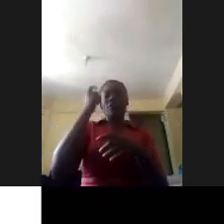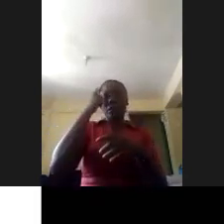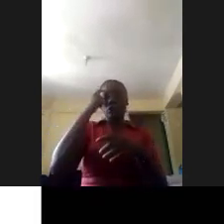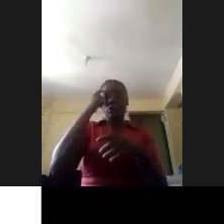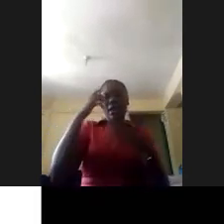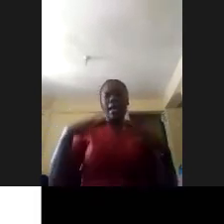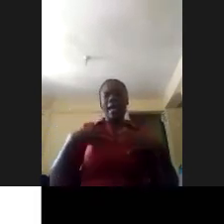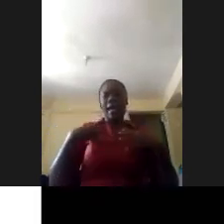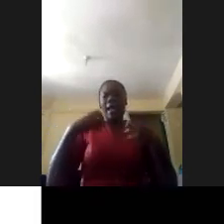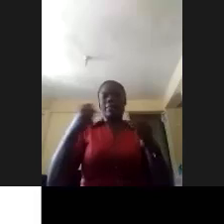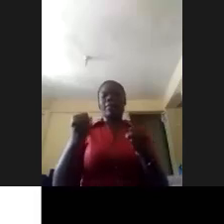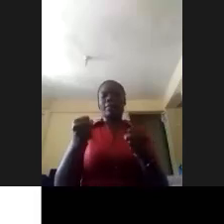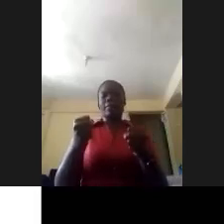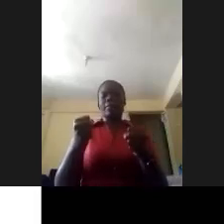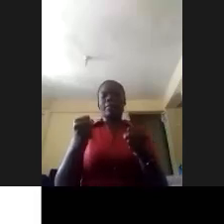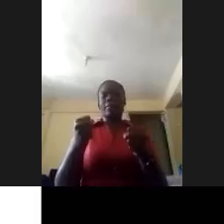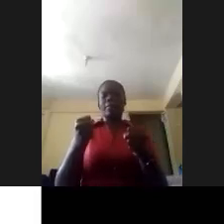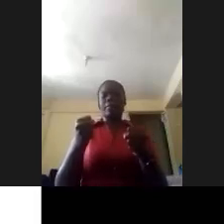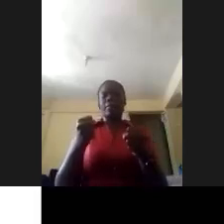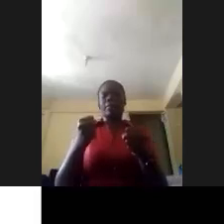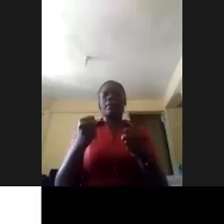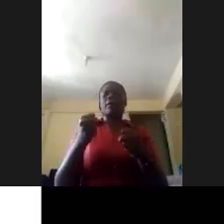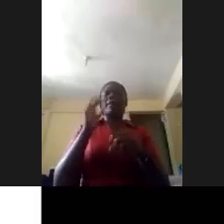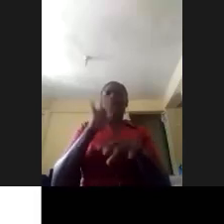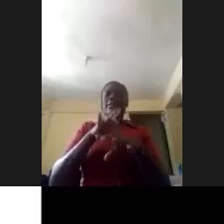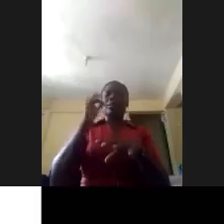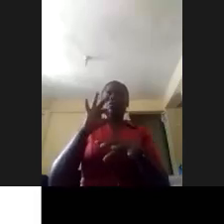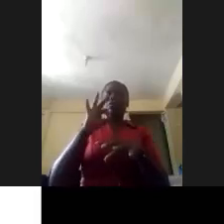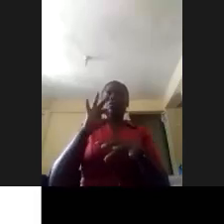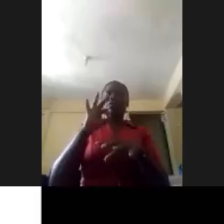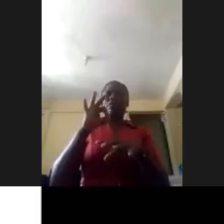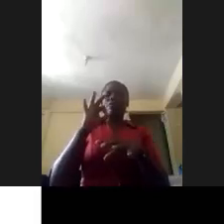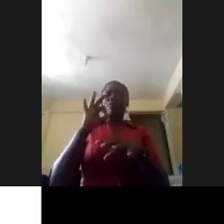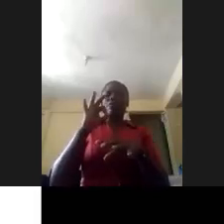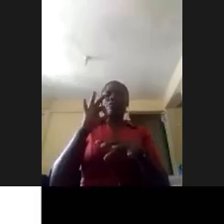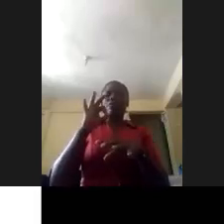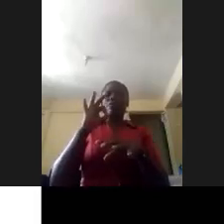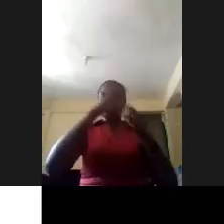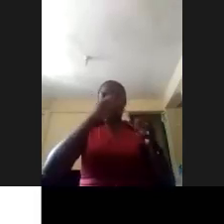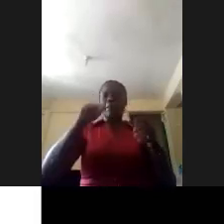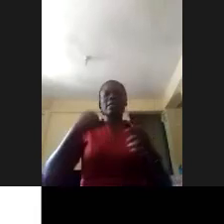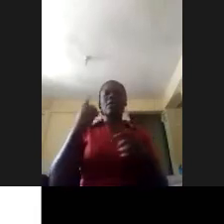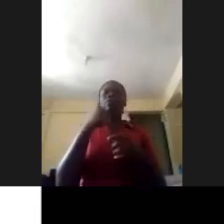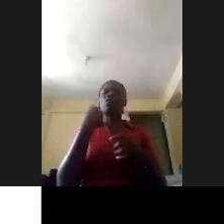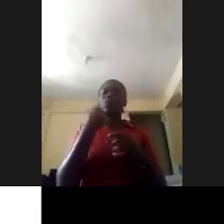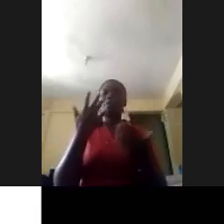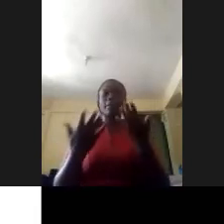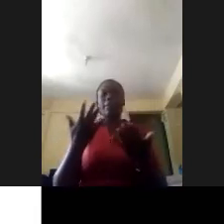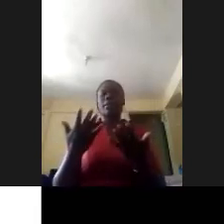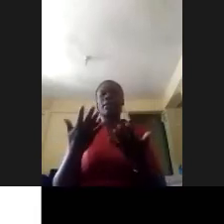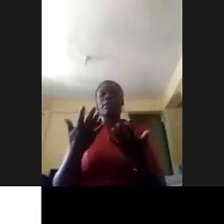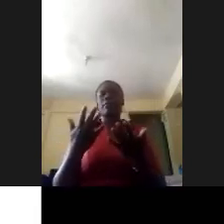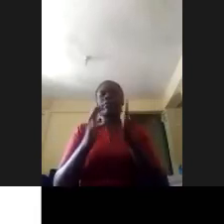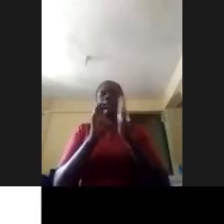conditions. The sense of identity confusion. Who am I? Yeah, it can be when it comes to